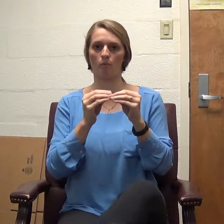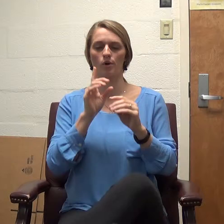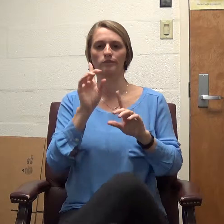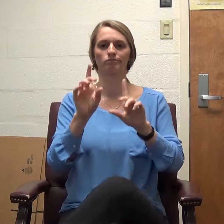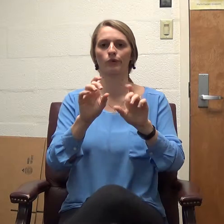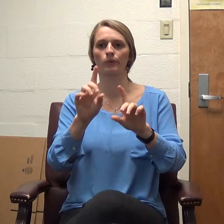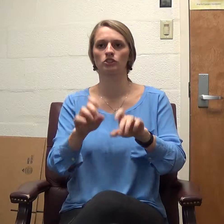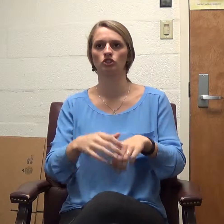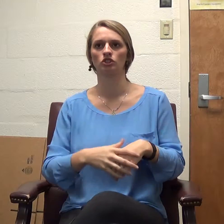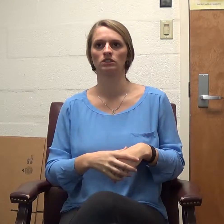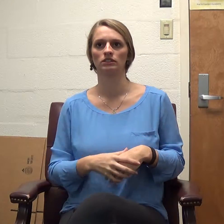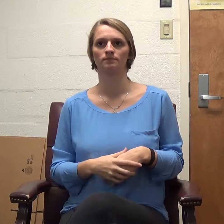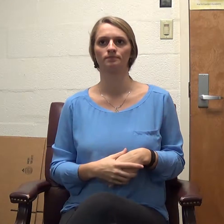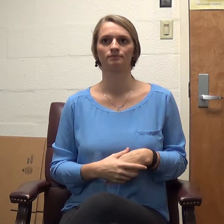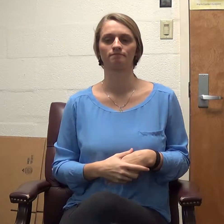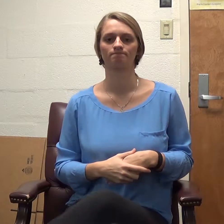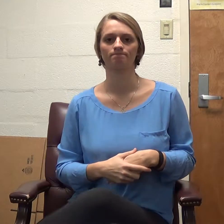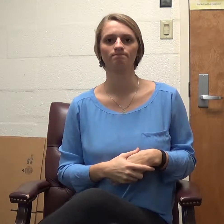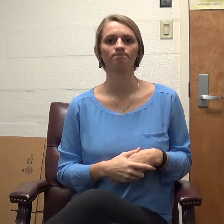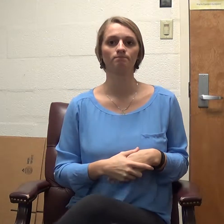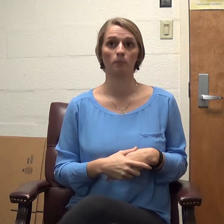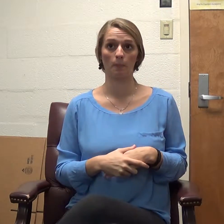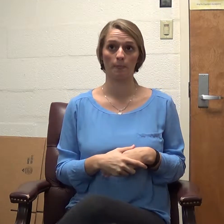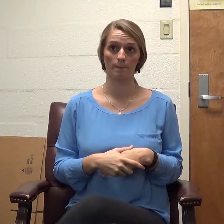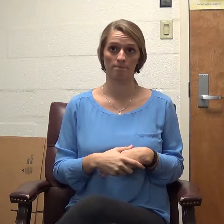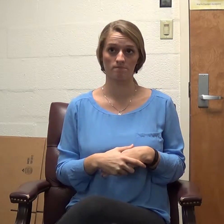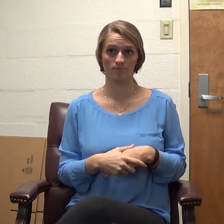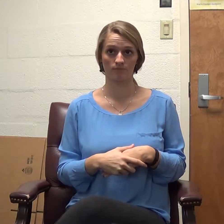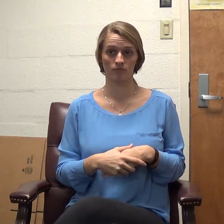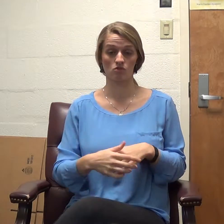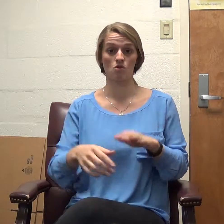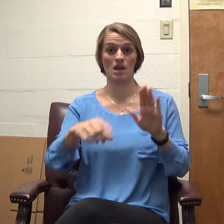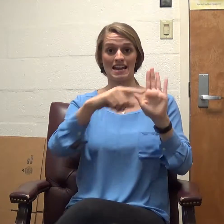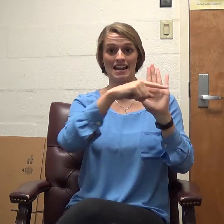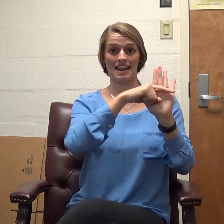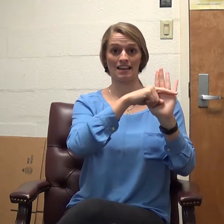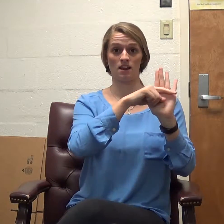If I were to tell you negative 4